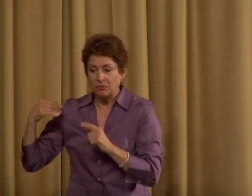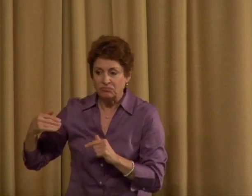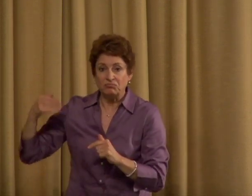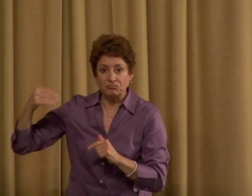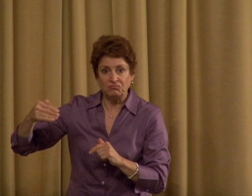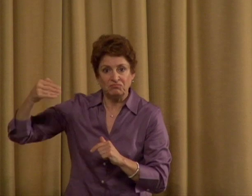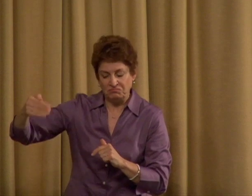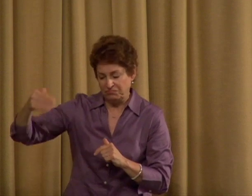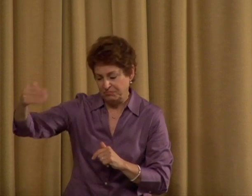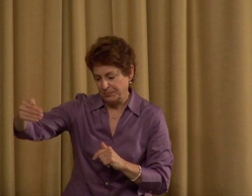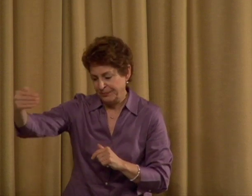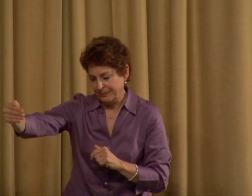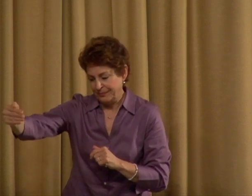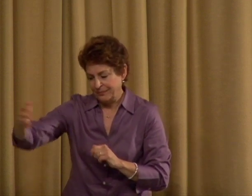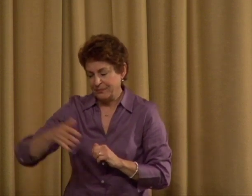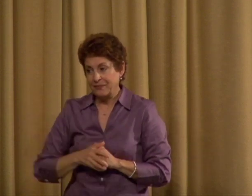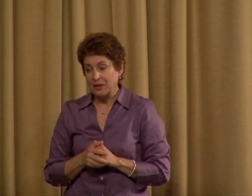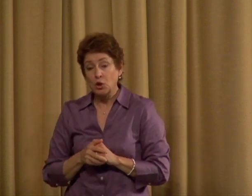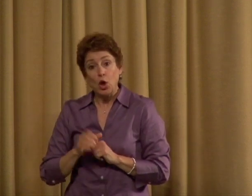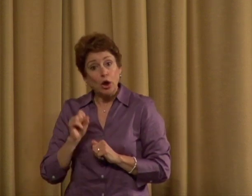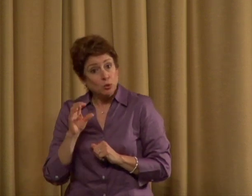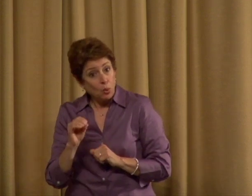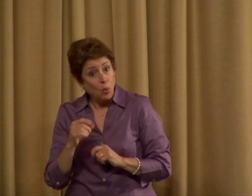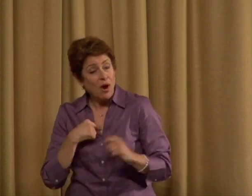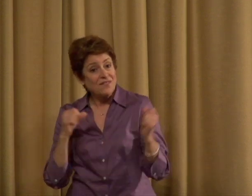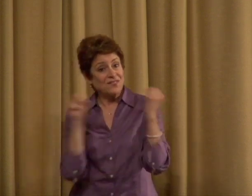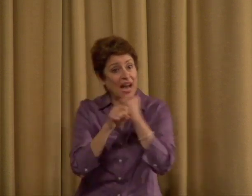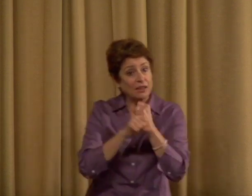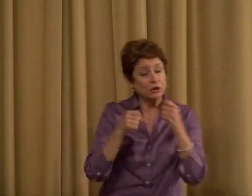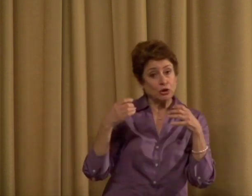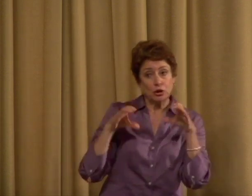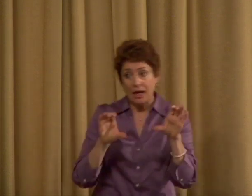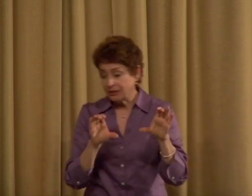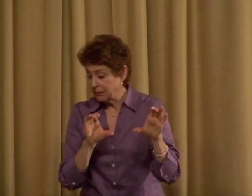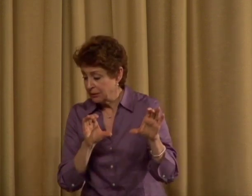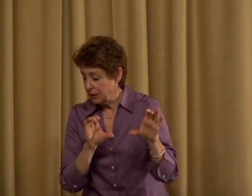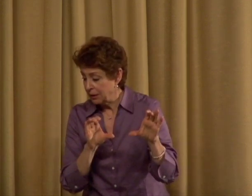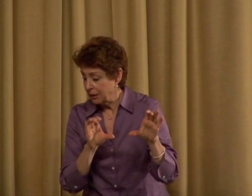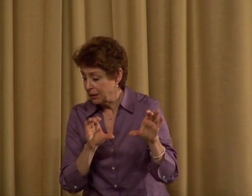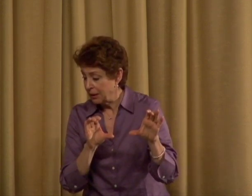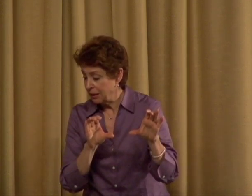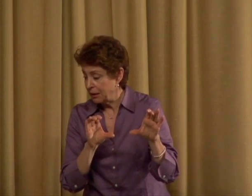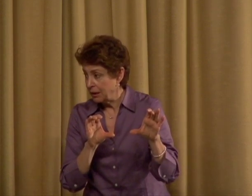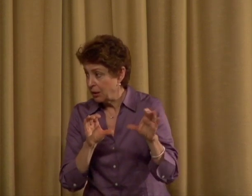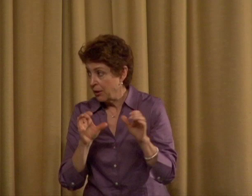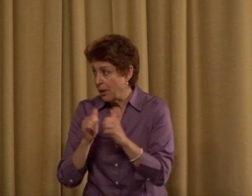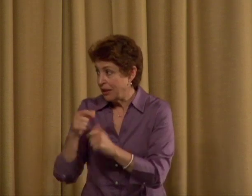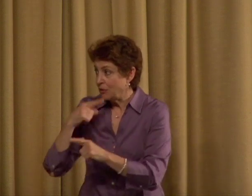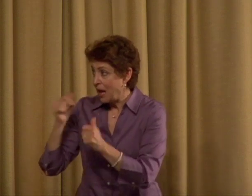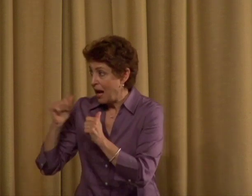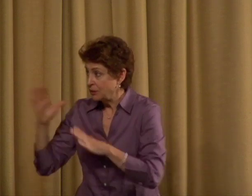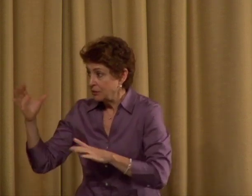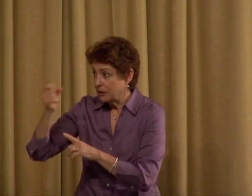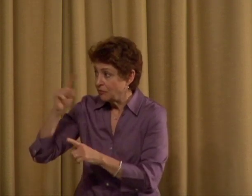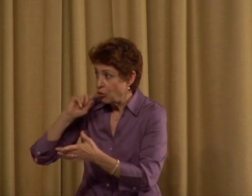and yet that was denied. So that has continued to happen throughout time. So the fighting chance to continue